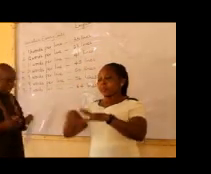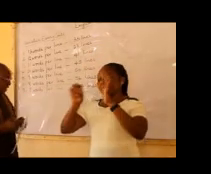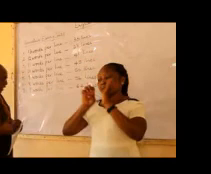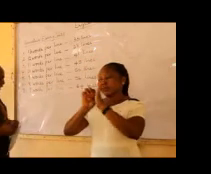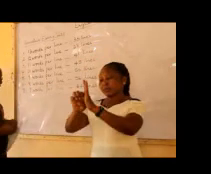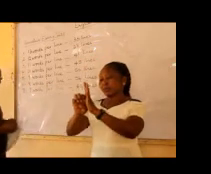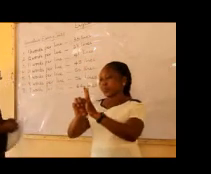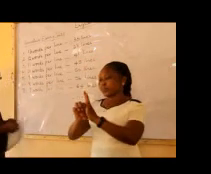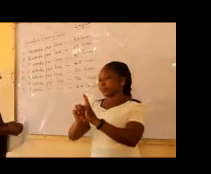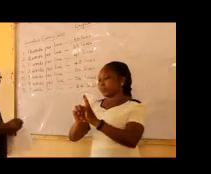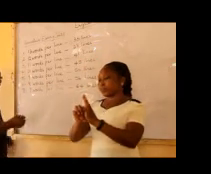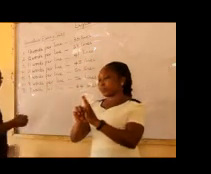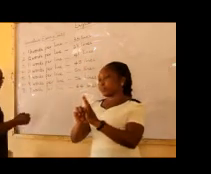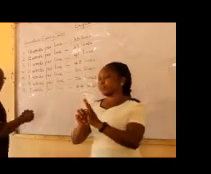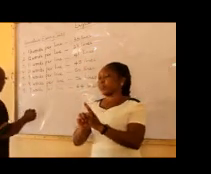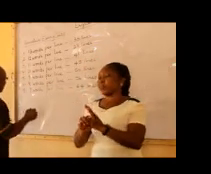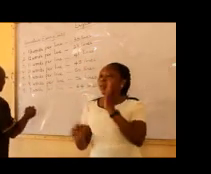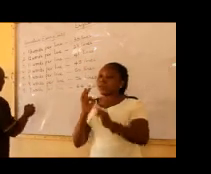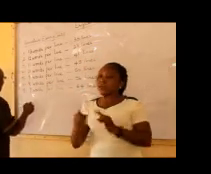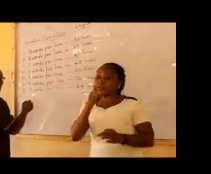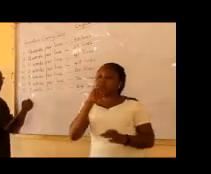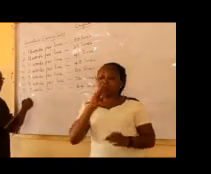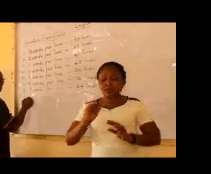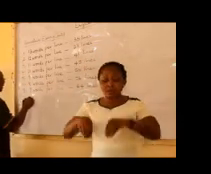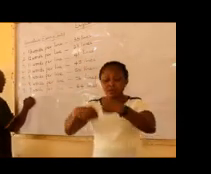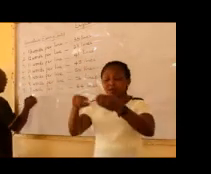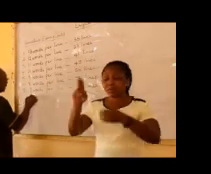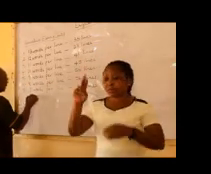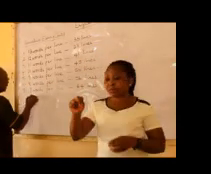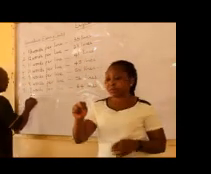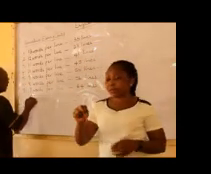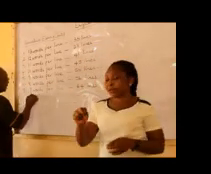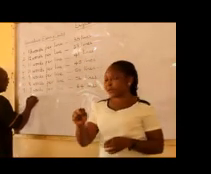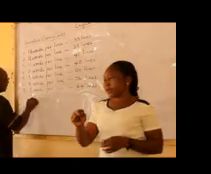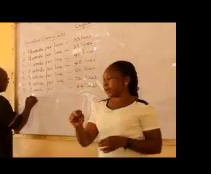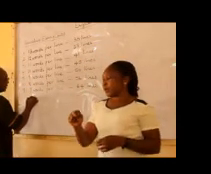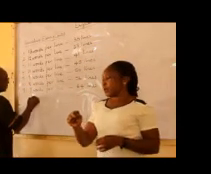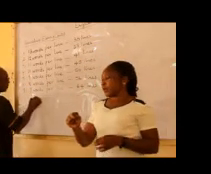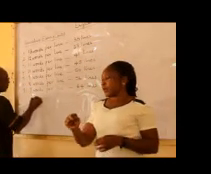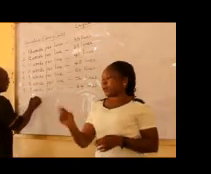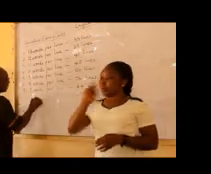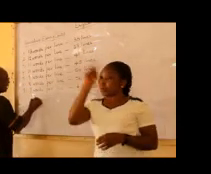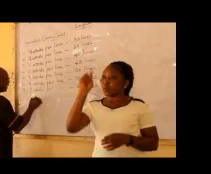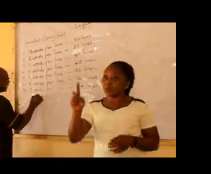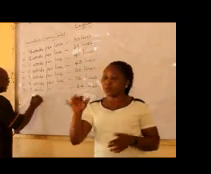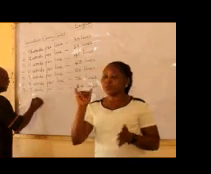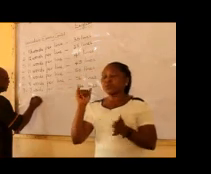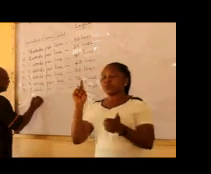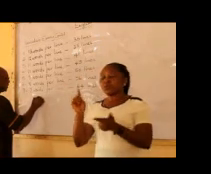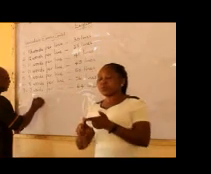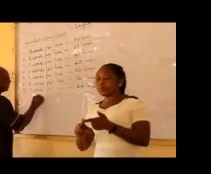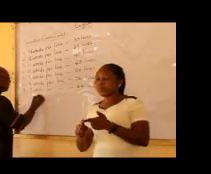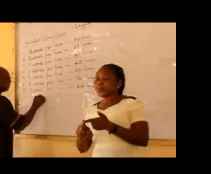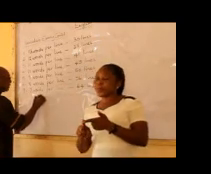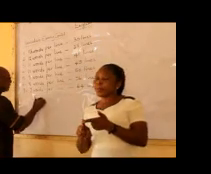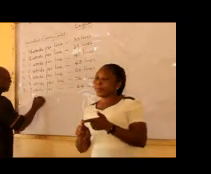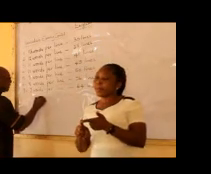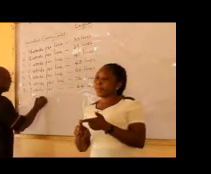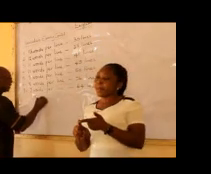you were given narrate a story that ends